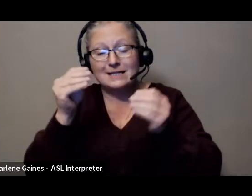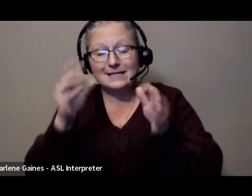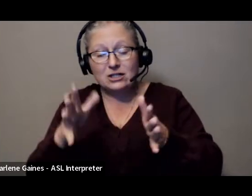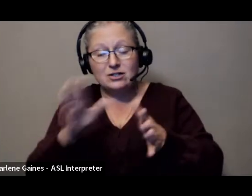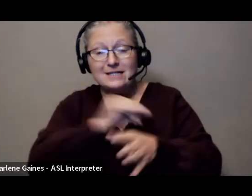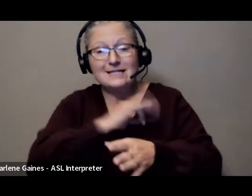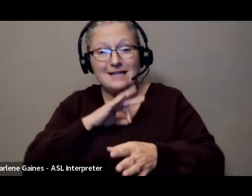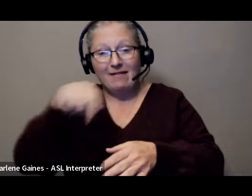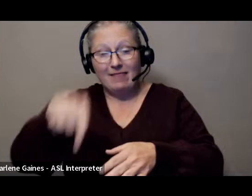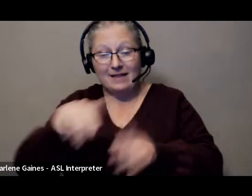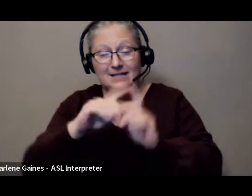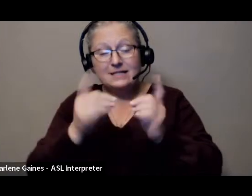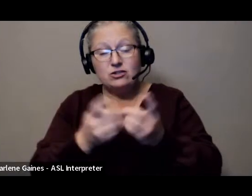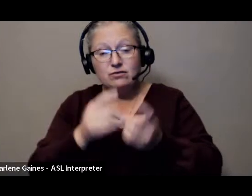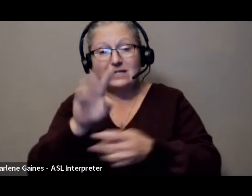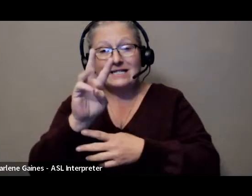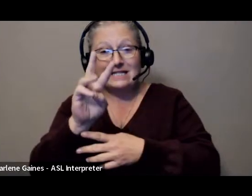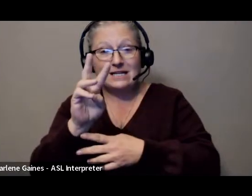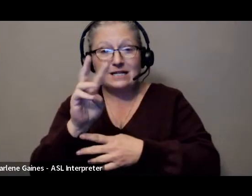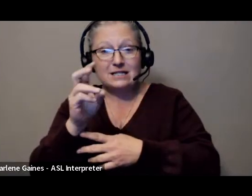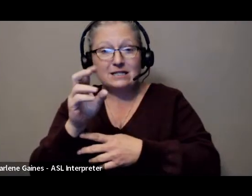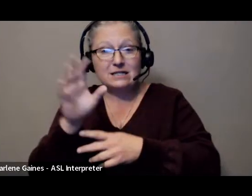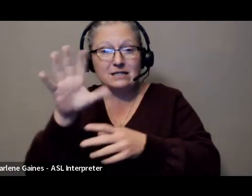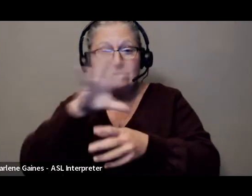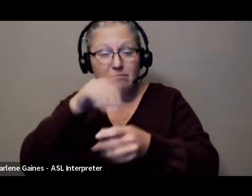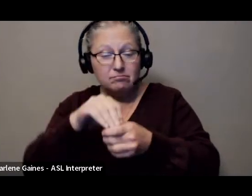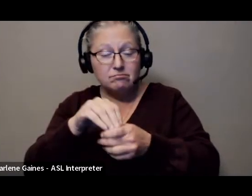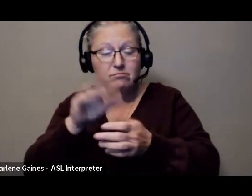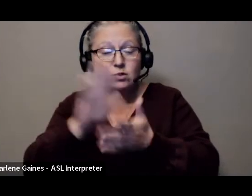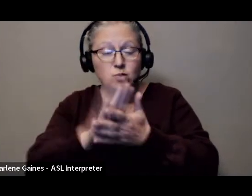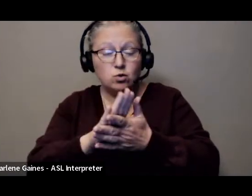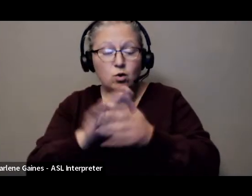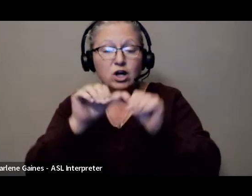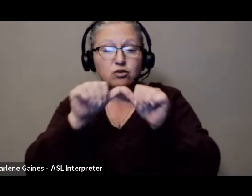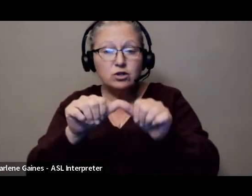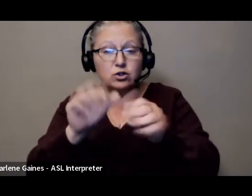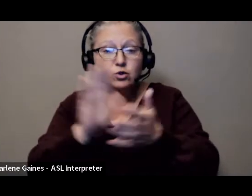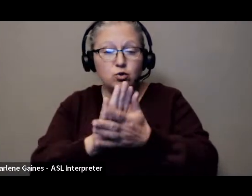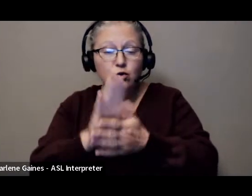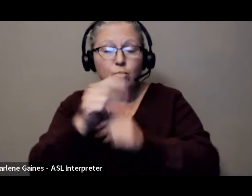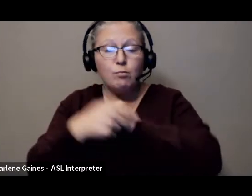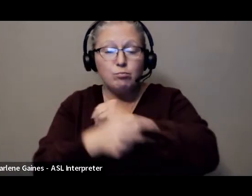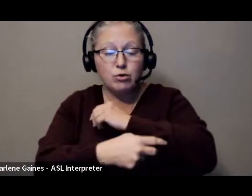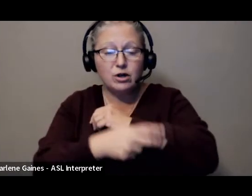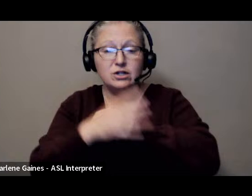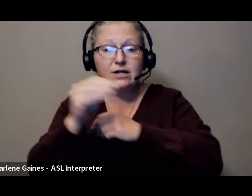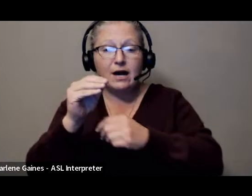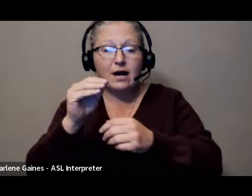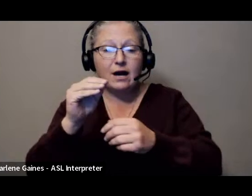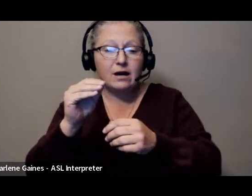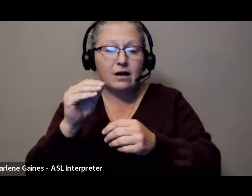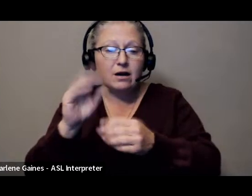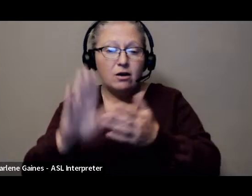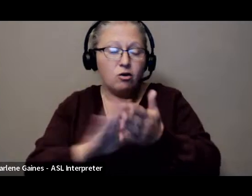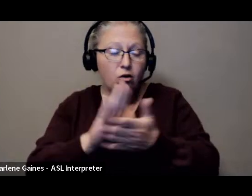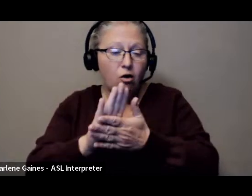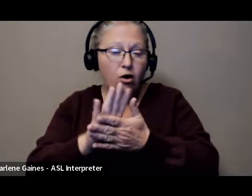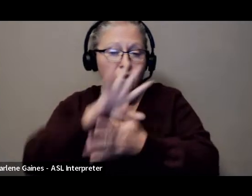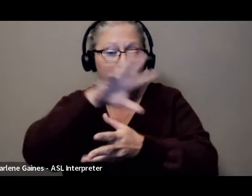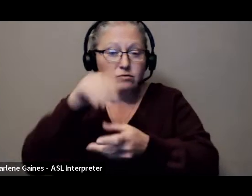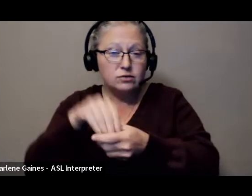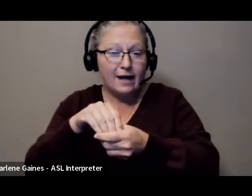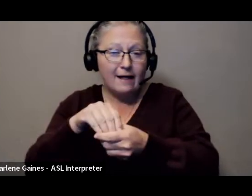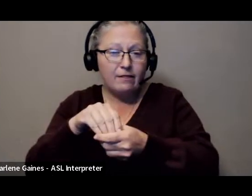staff within this district's 6 comprehensive schools and continuation school, bridge, and middle college programs altogether.